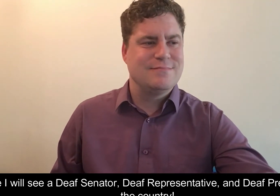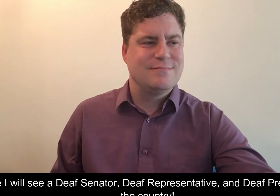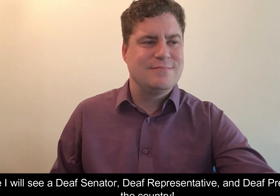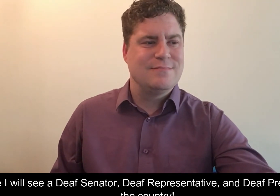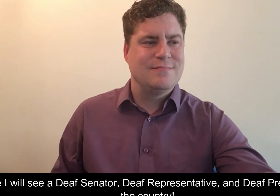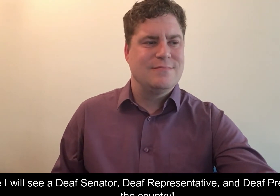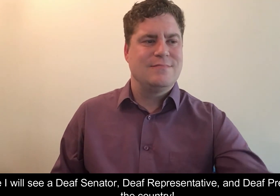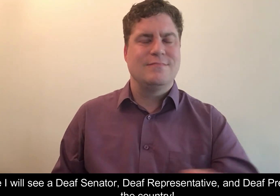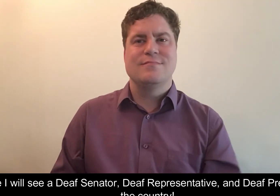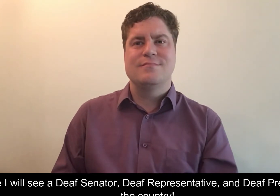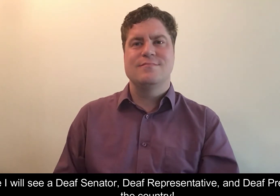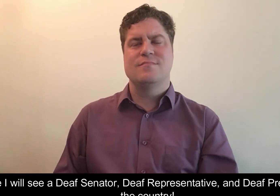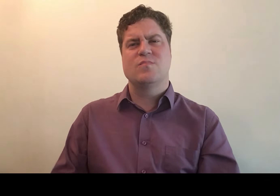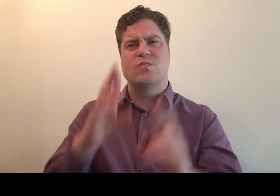for America.